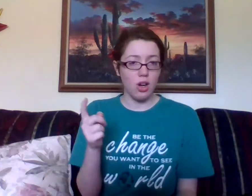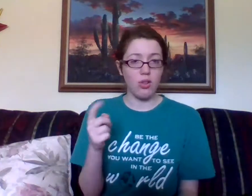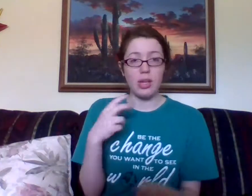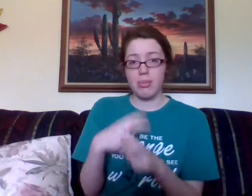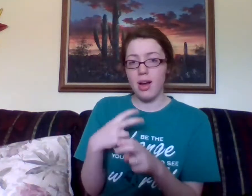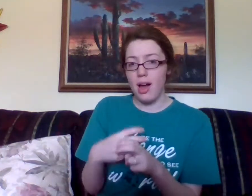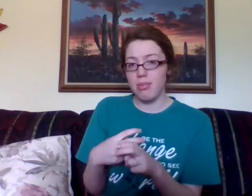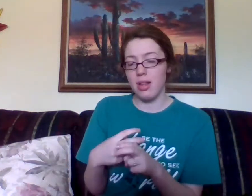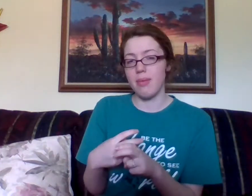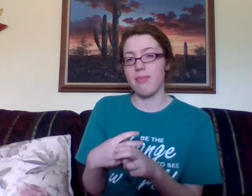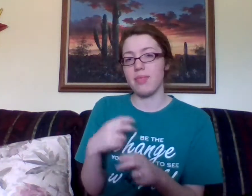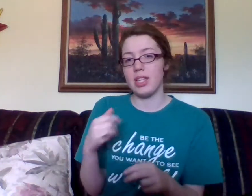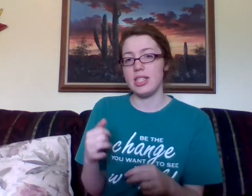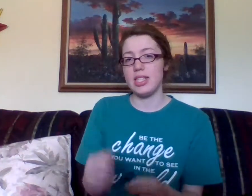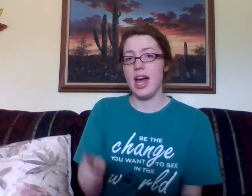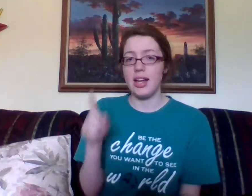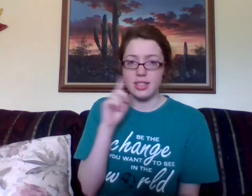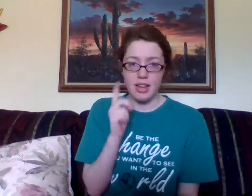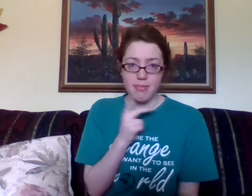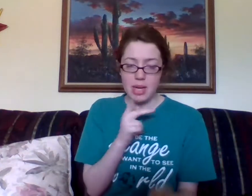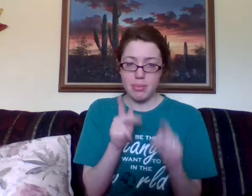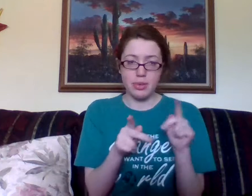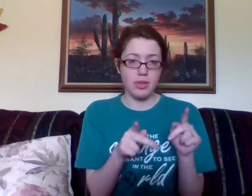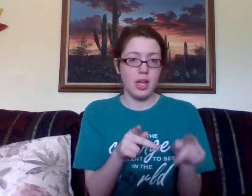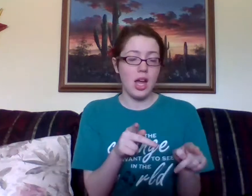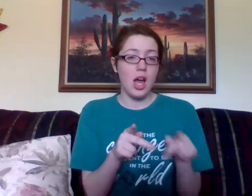Only problem is that deaf people